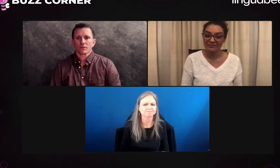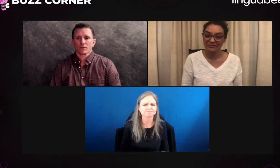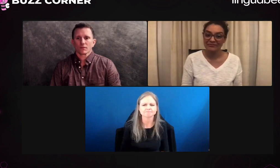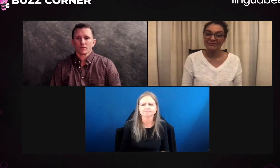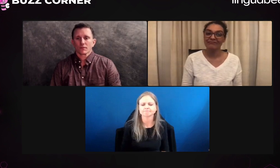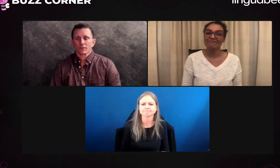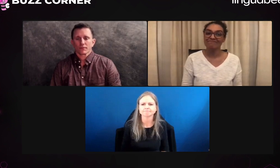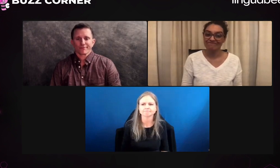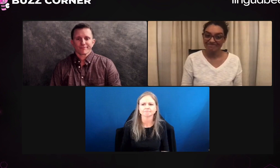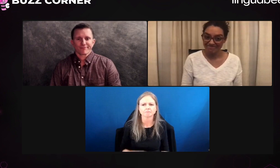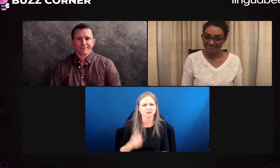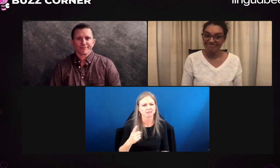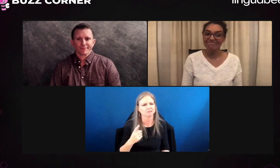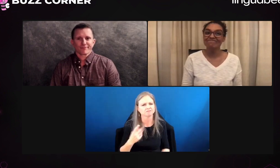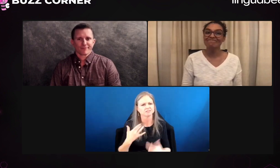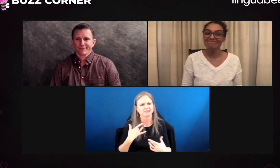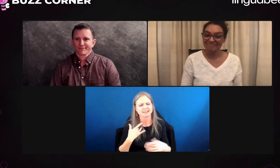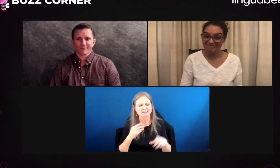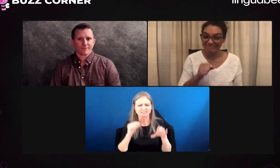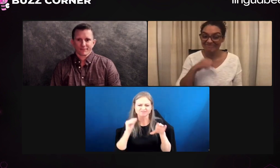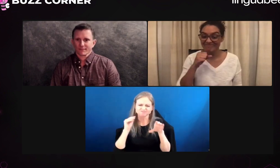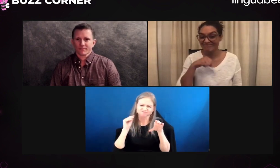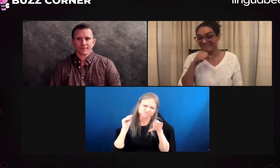long. They're 2 years long.